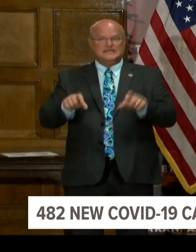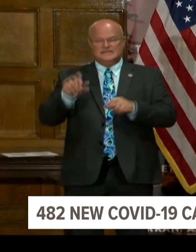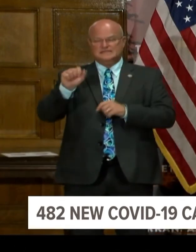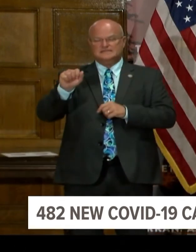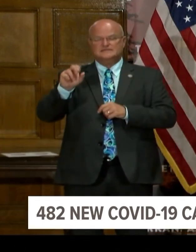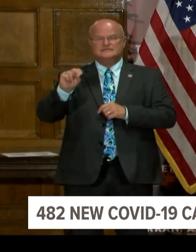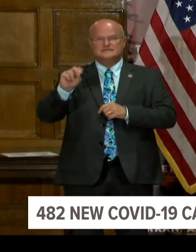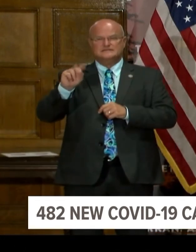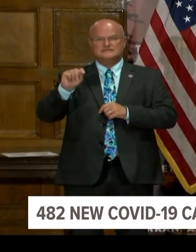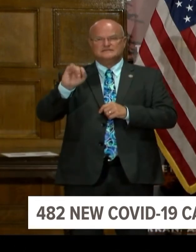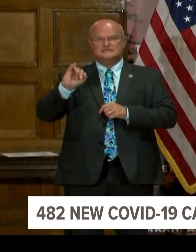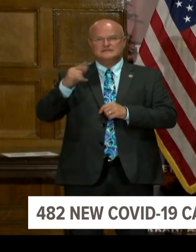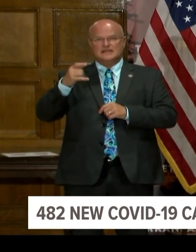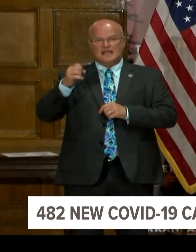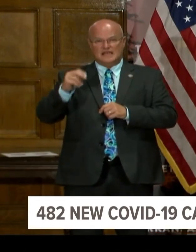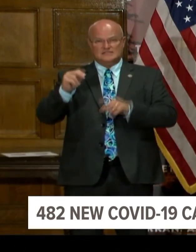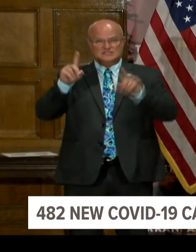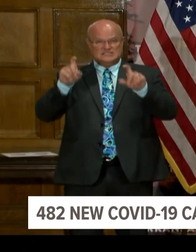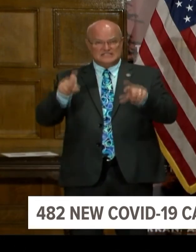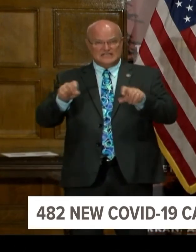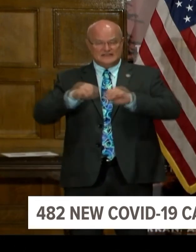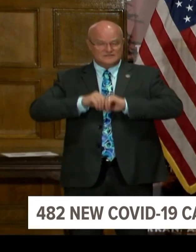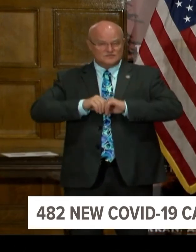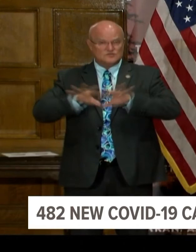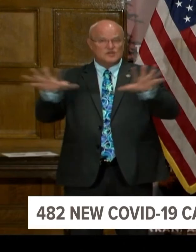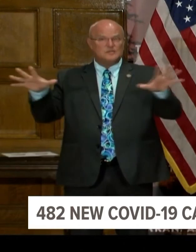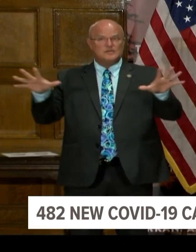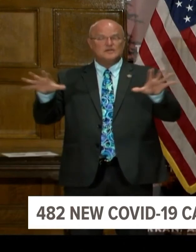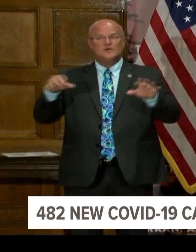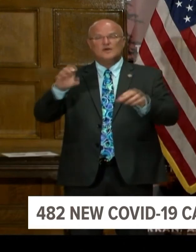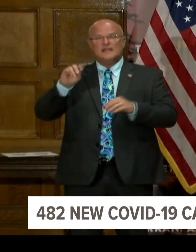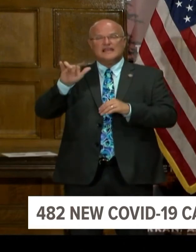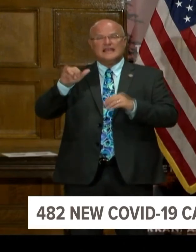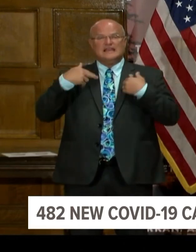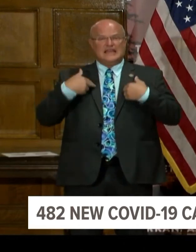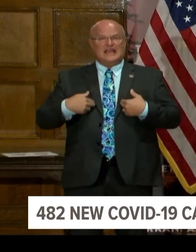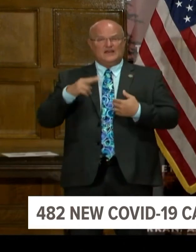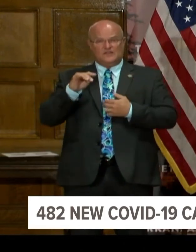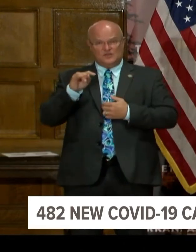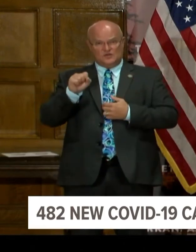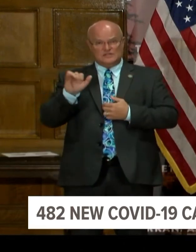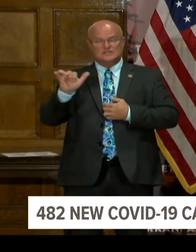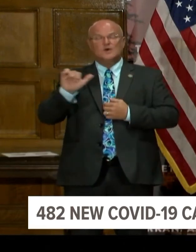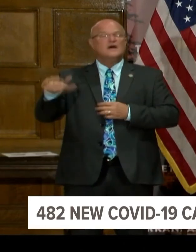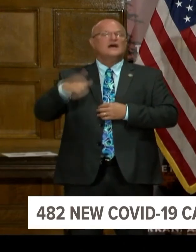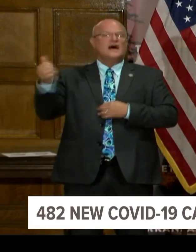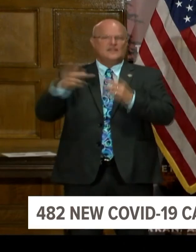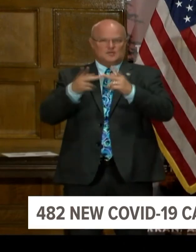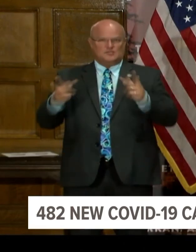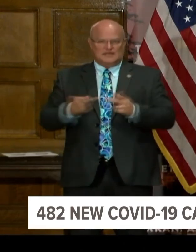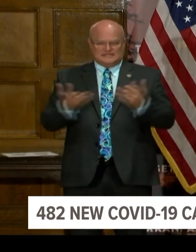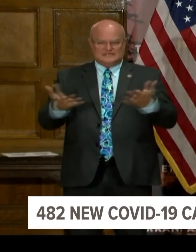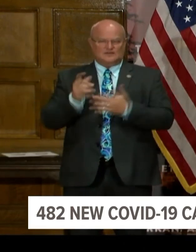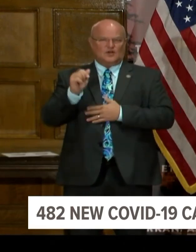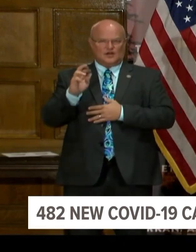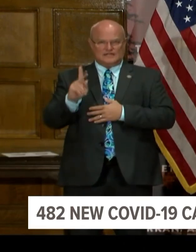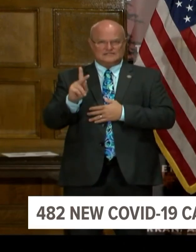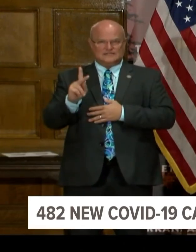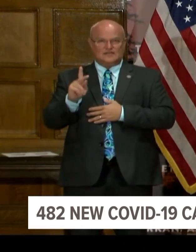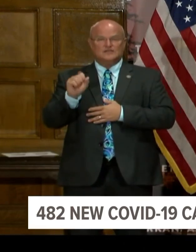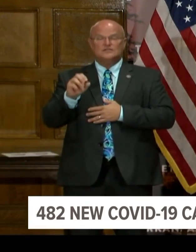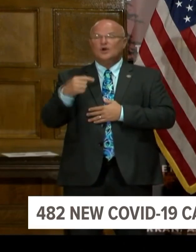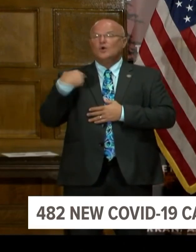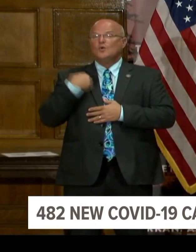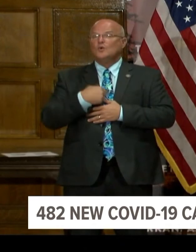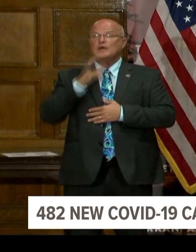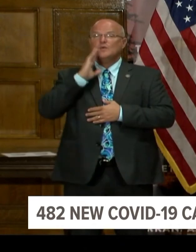antigen test right now that's distributed in our county health units as well as other places in Arkansas. And so we're